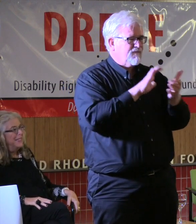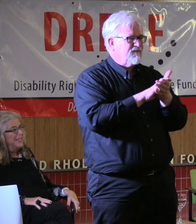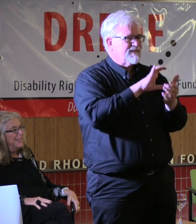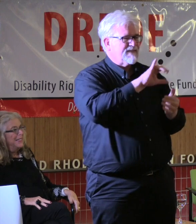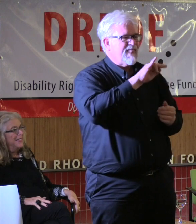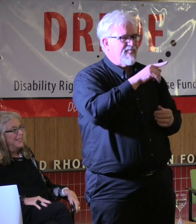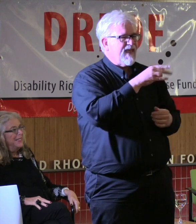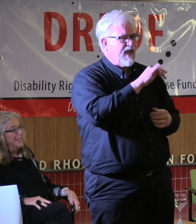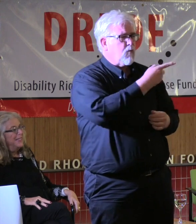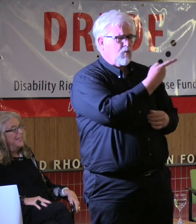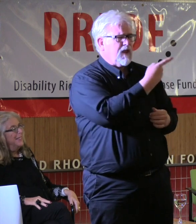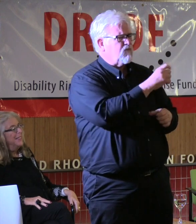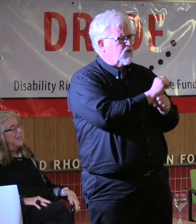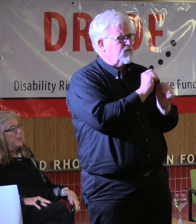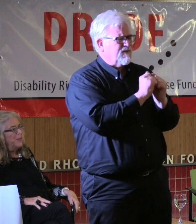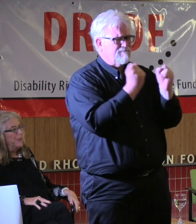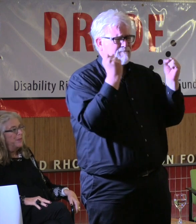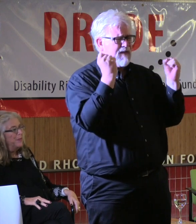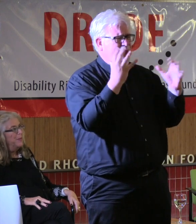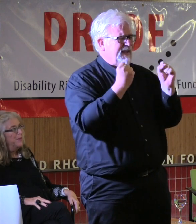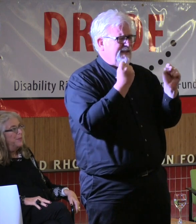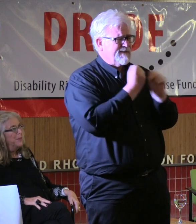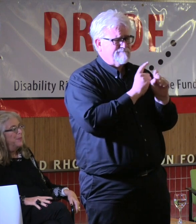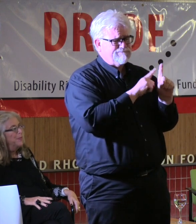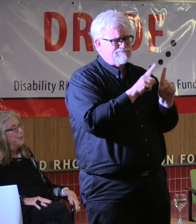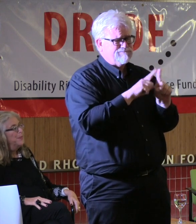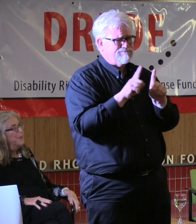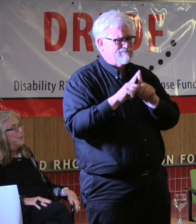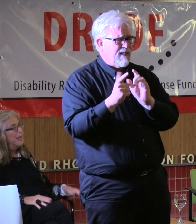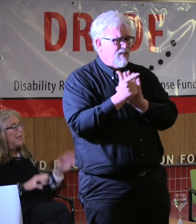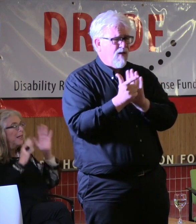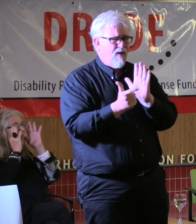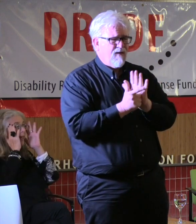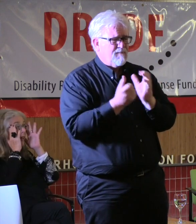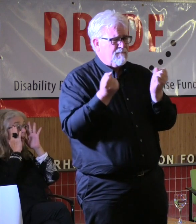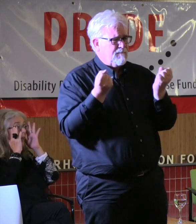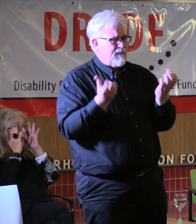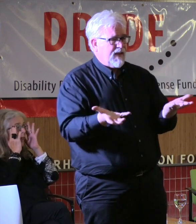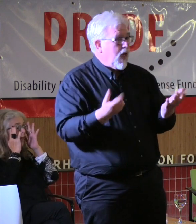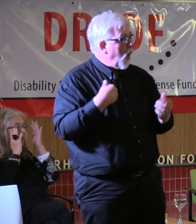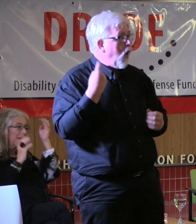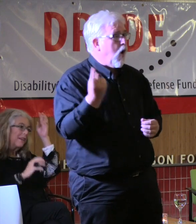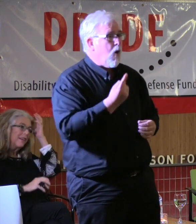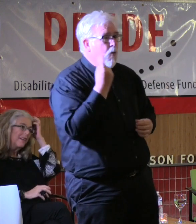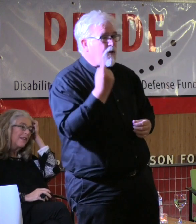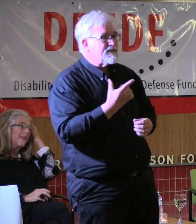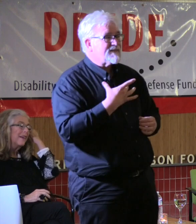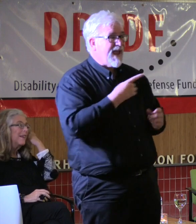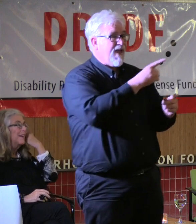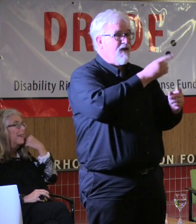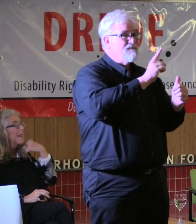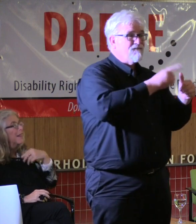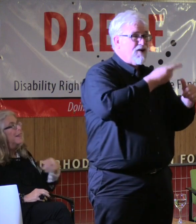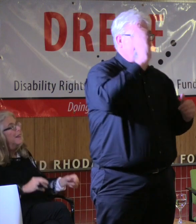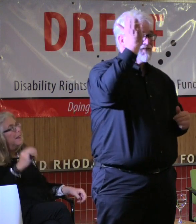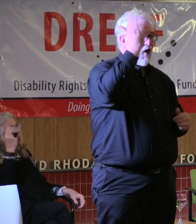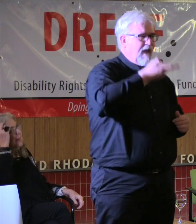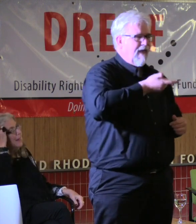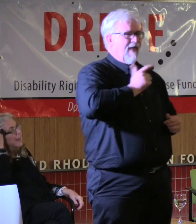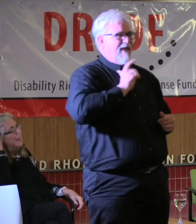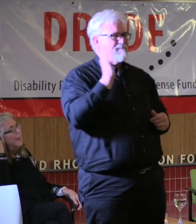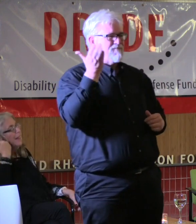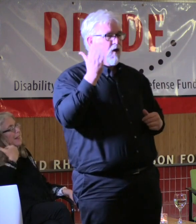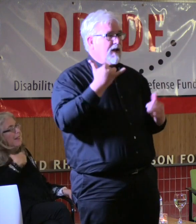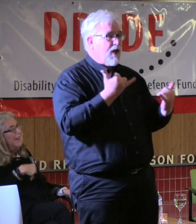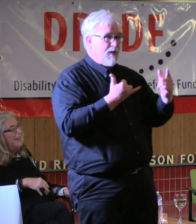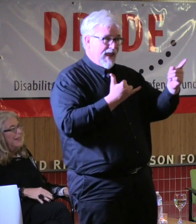And we've worked together for so many years on so many things. Now, I always like following George Miller on a lot of things. Now, he got this